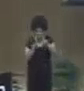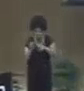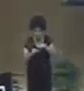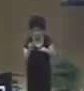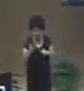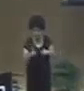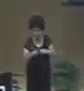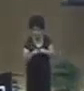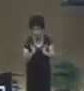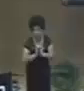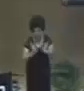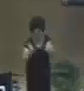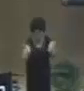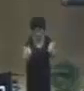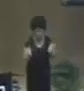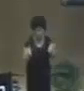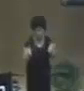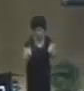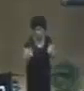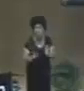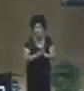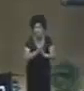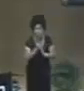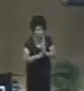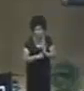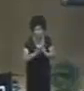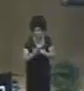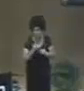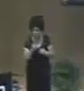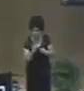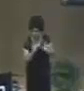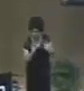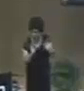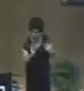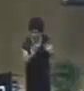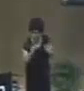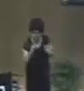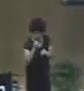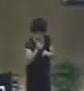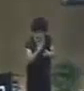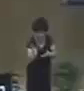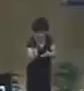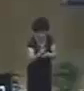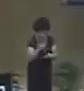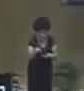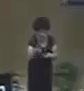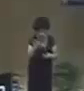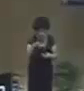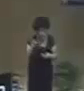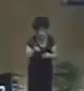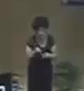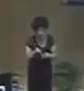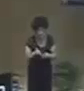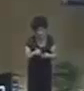general rule, there will be touch points, communications going out from the student relationship officers to the students. It won't be a